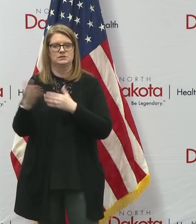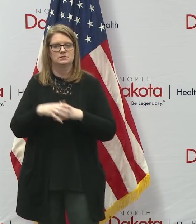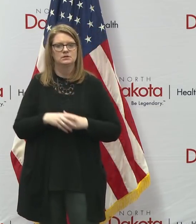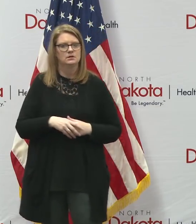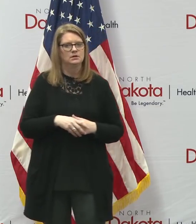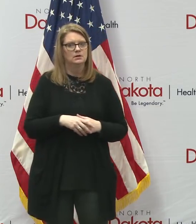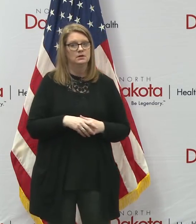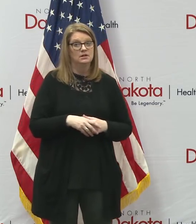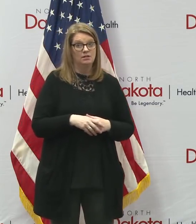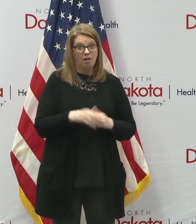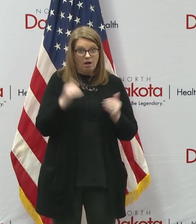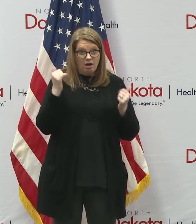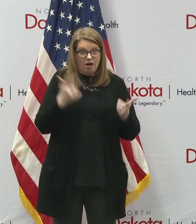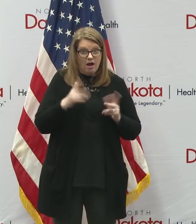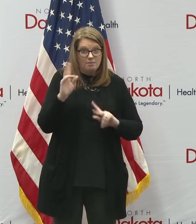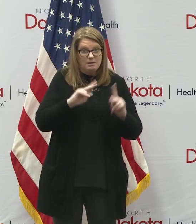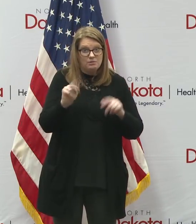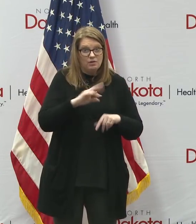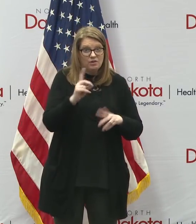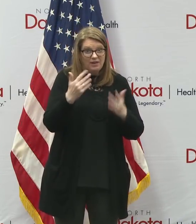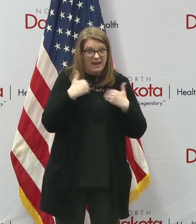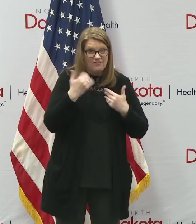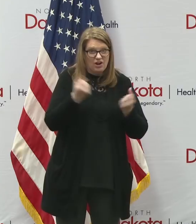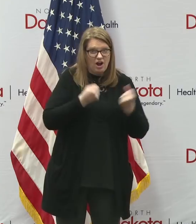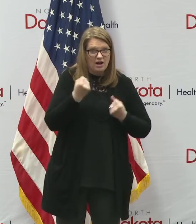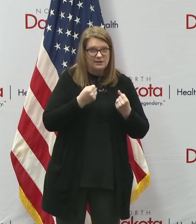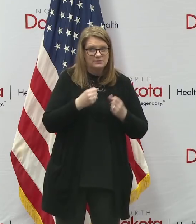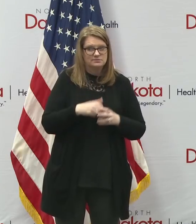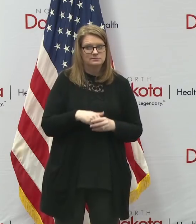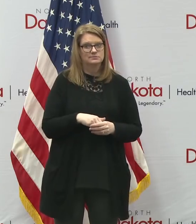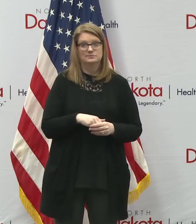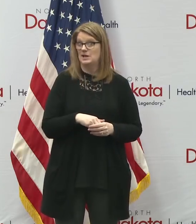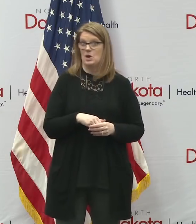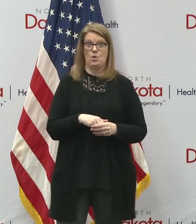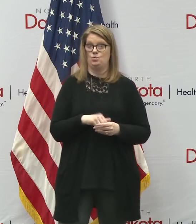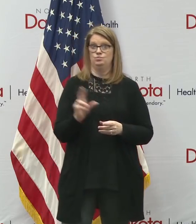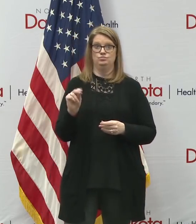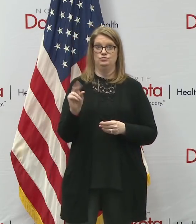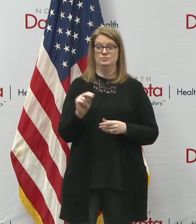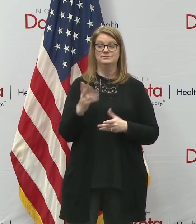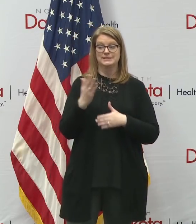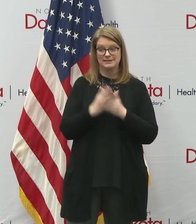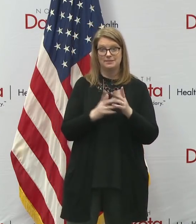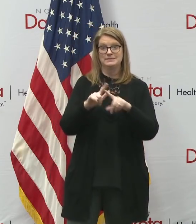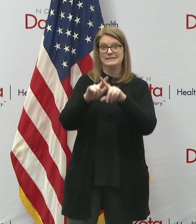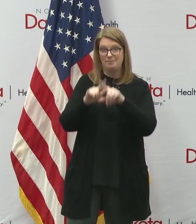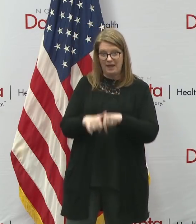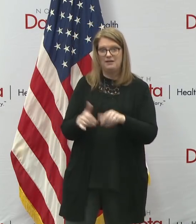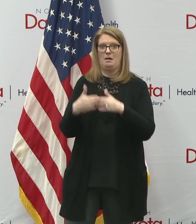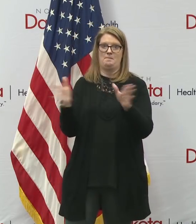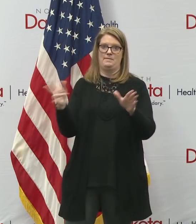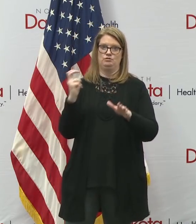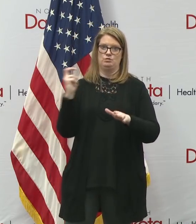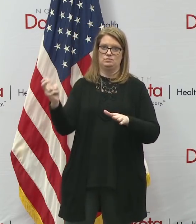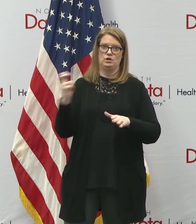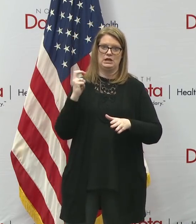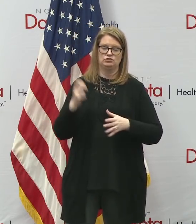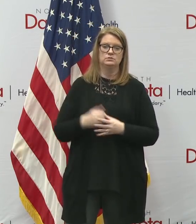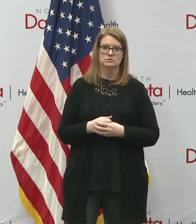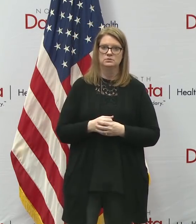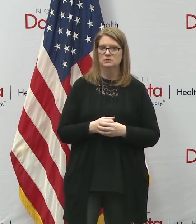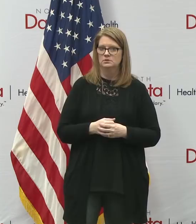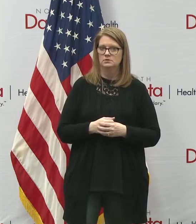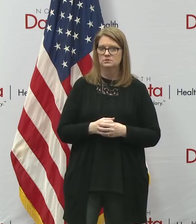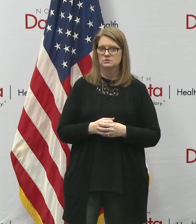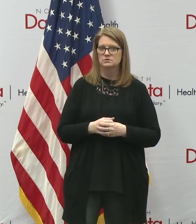every North Dakotan owns a car. That's a hard concept for some people to understand, but we got to make sure that we're providing those services for